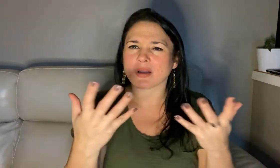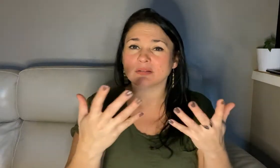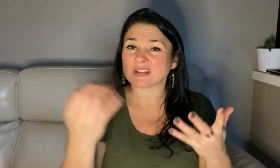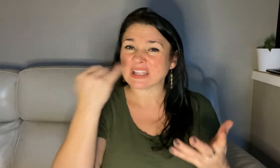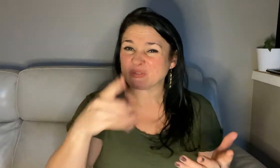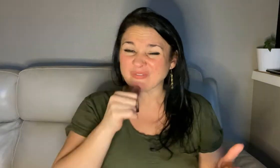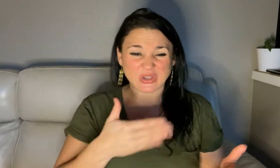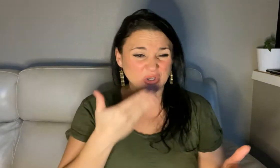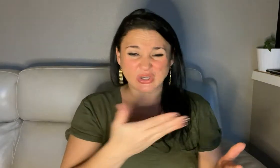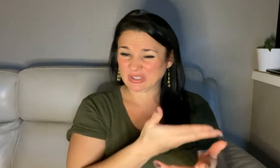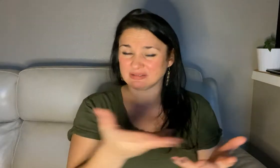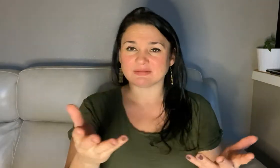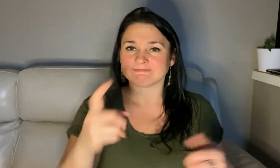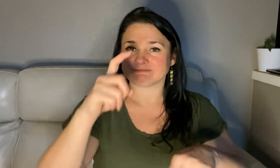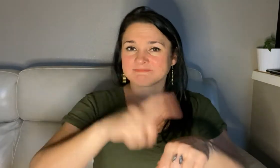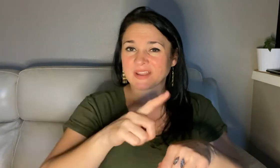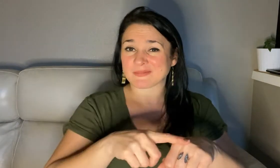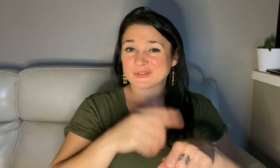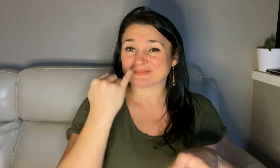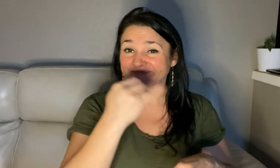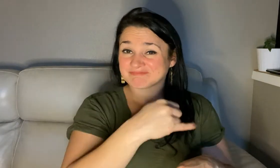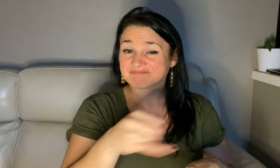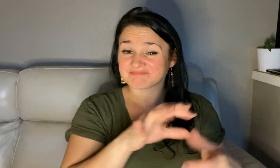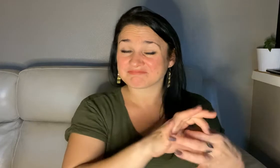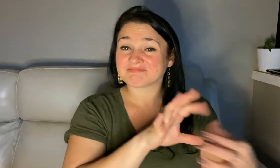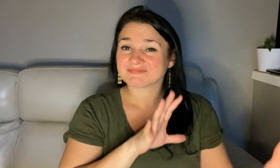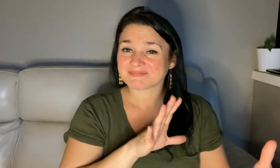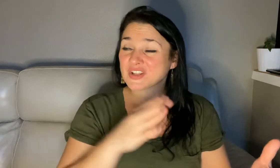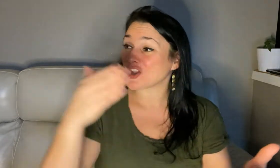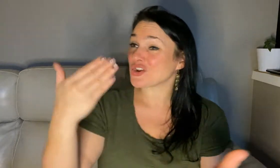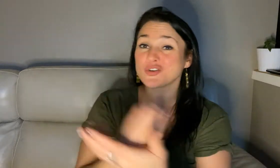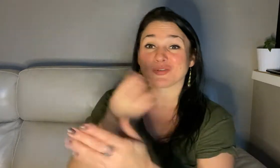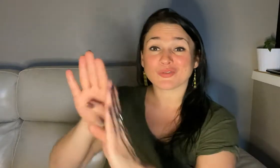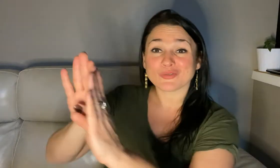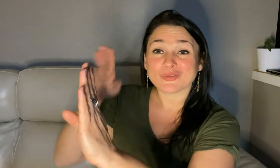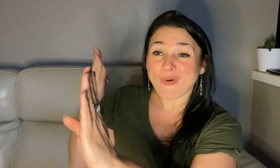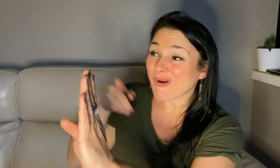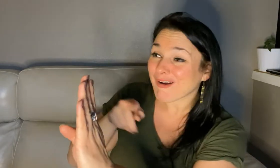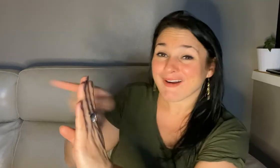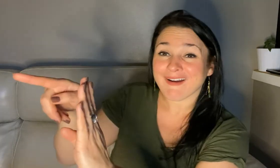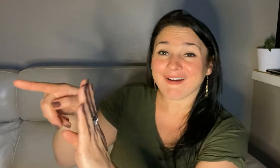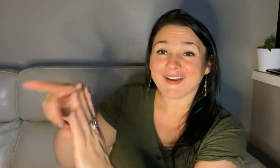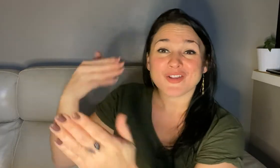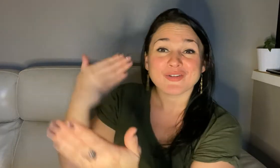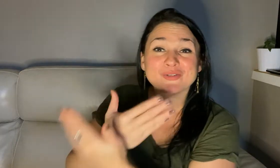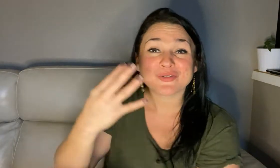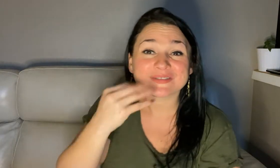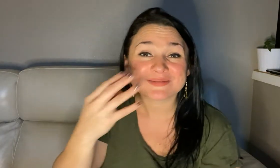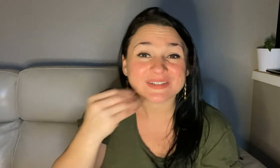job relationship. What is it? If something doesn't feel good, sometimes it might be time to just kind of cut the ties and